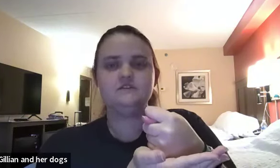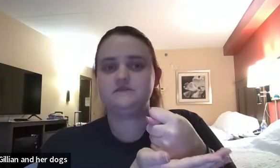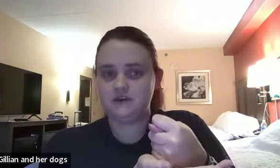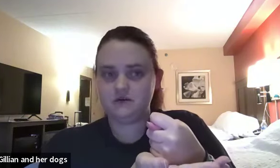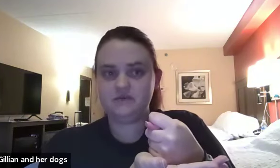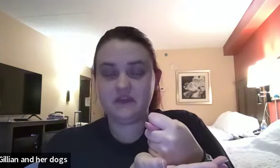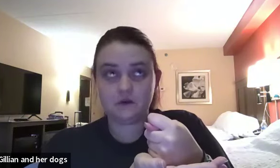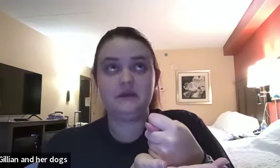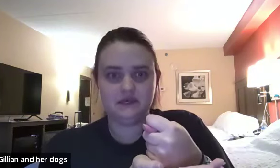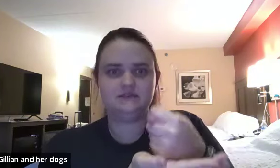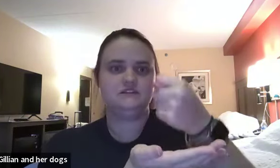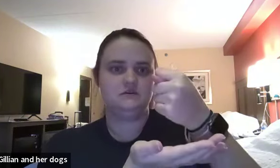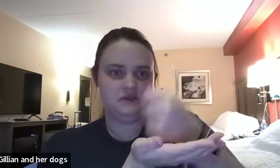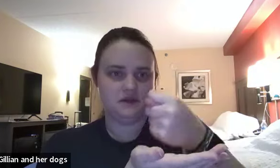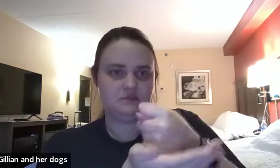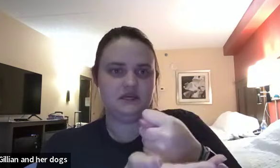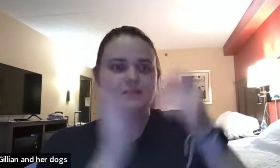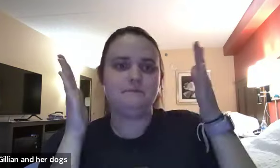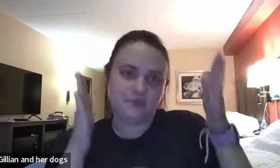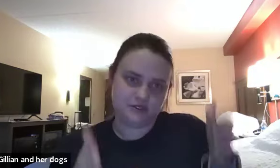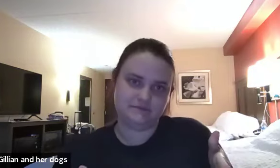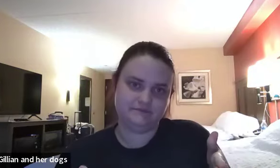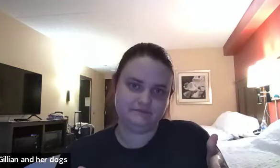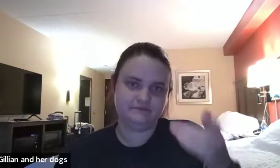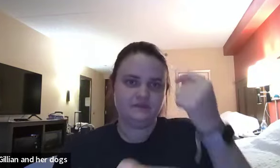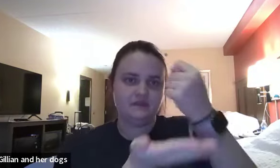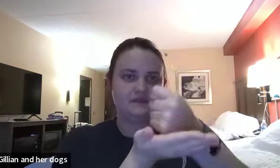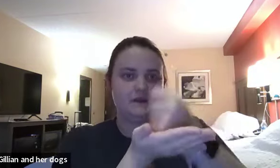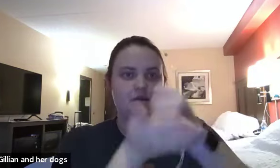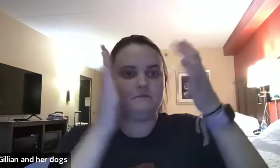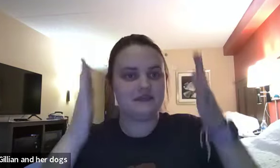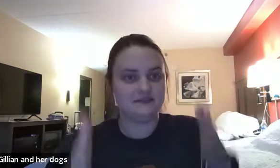So for their therapist, it's gonna be therapy person, therapist.